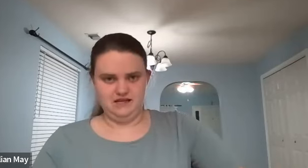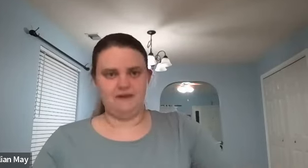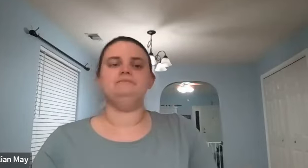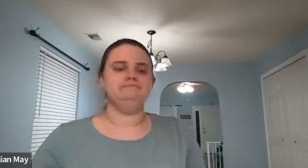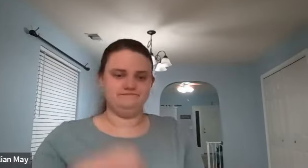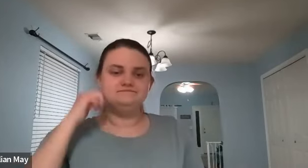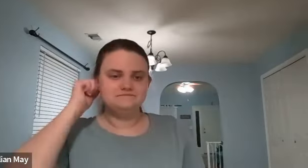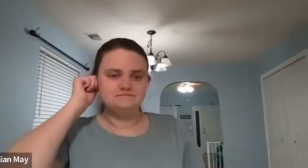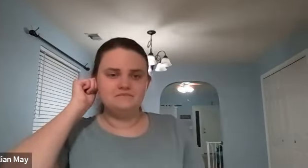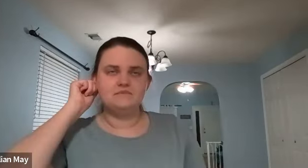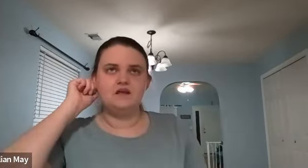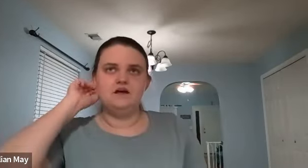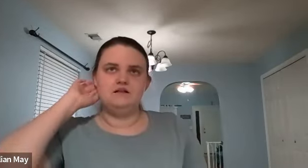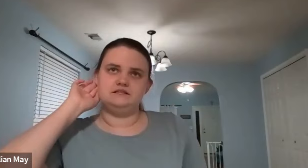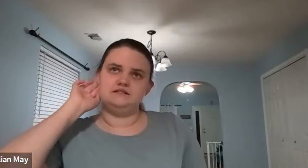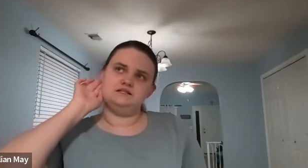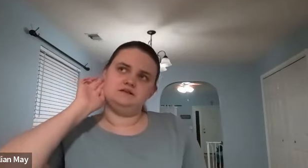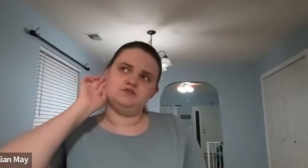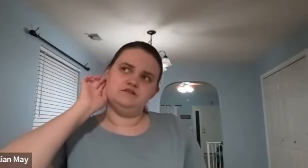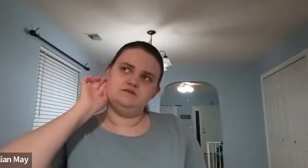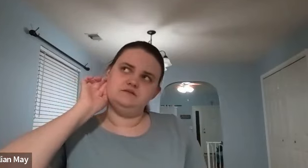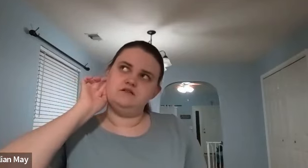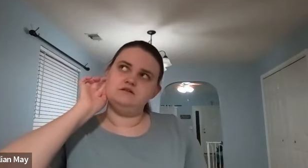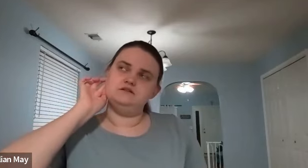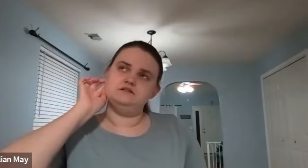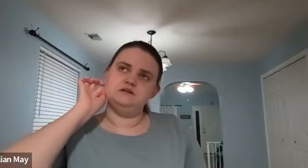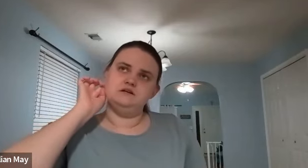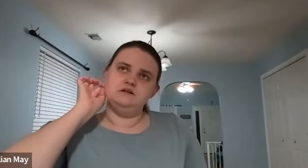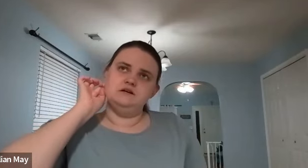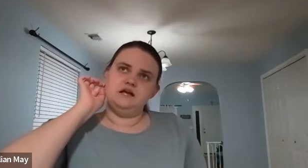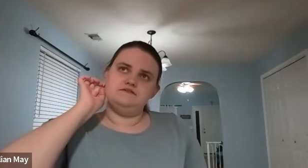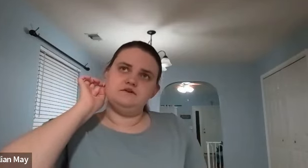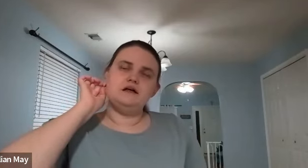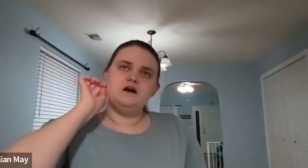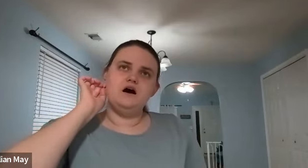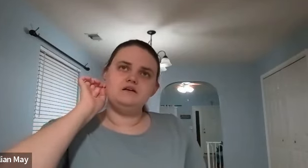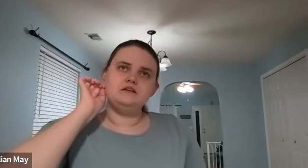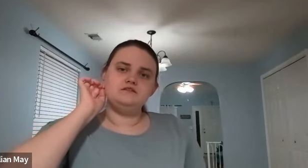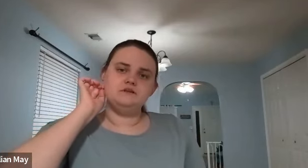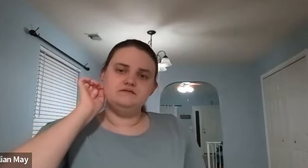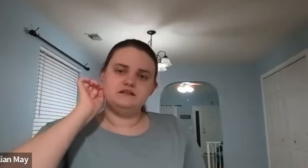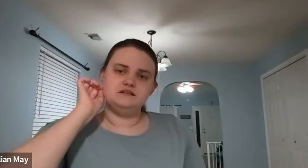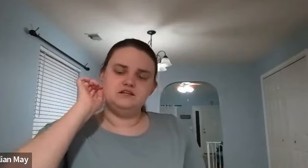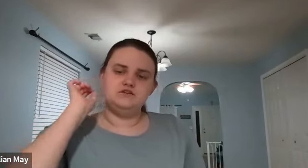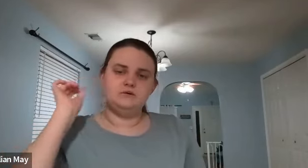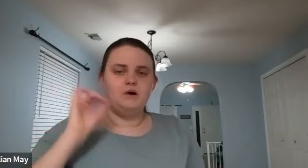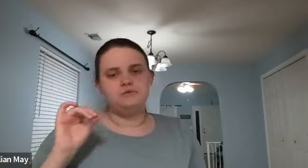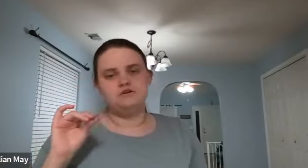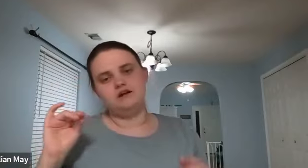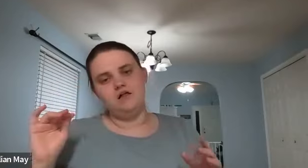Yeah. Let's see. I'm trying to think of some others. If they're like color, like the really fancy, like, the real popular, like color,